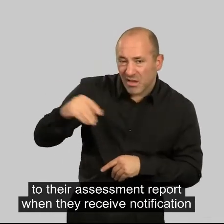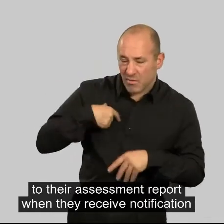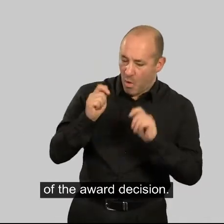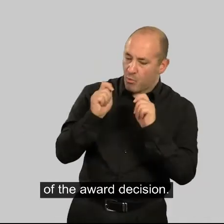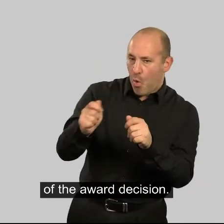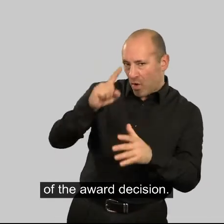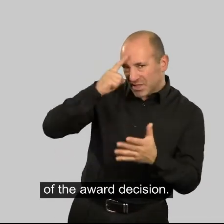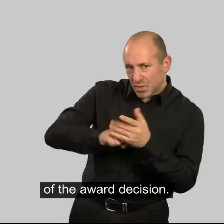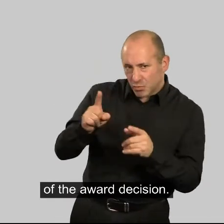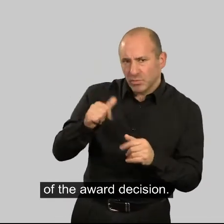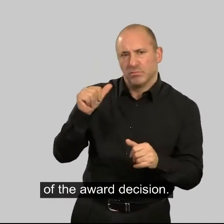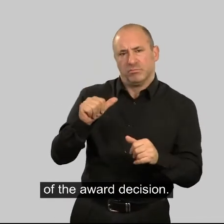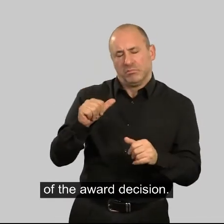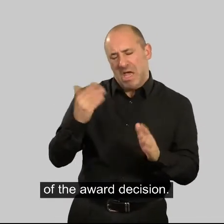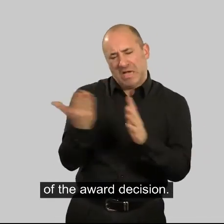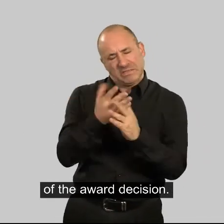the award decision.